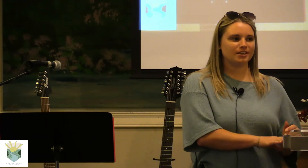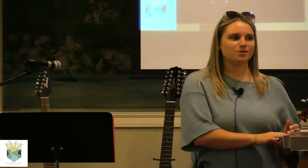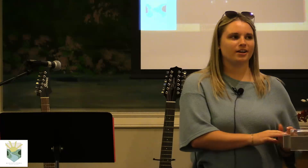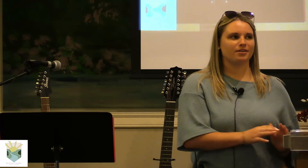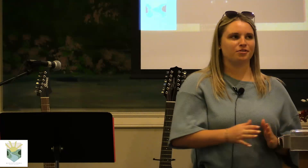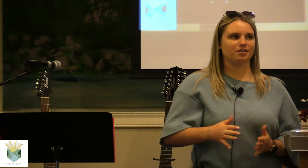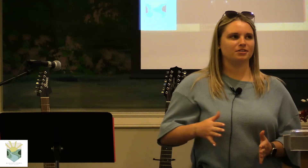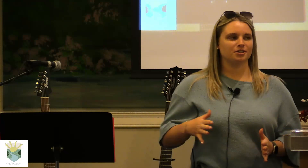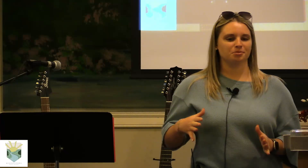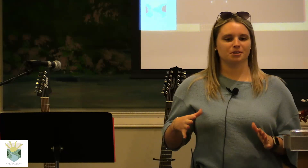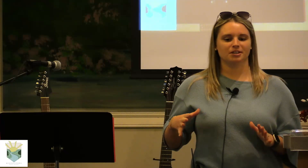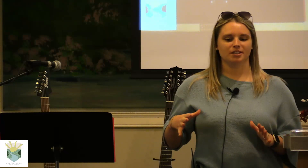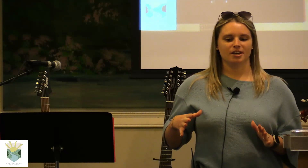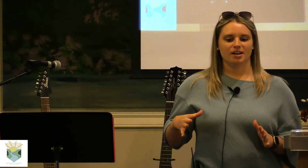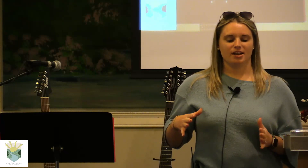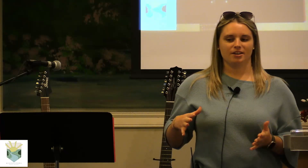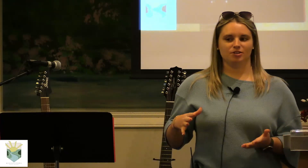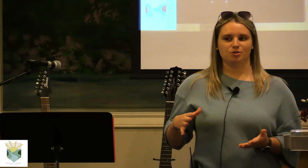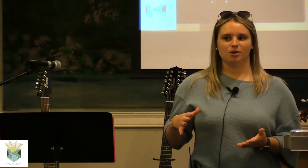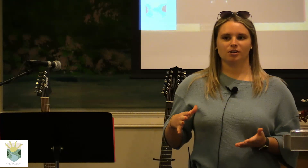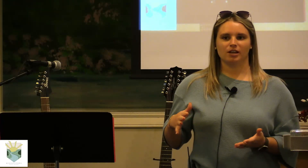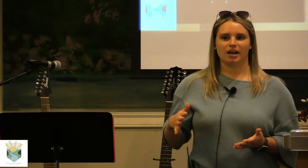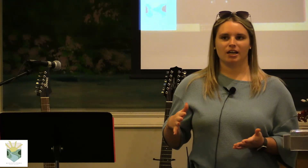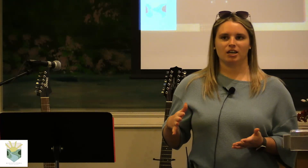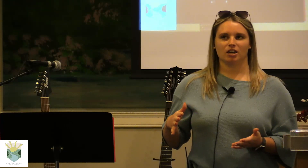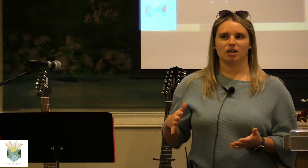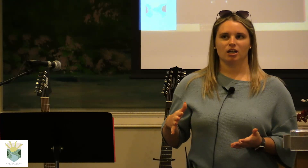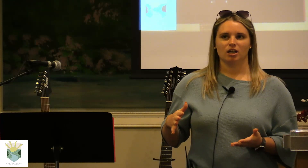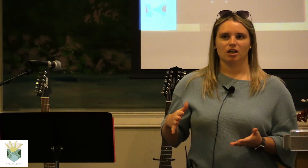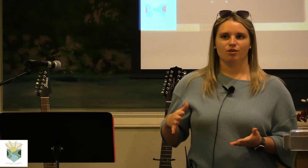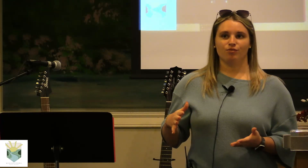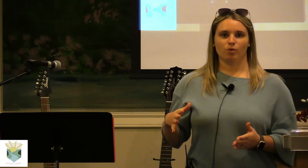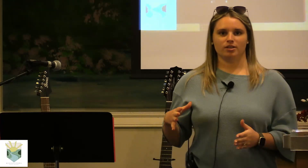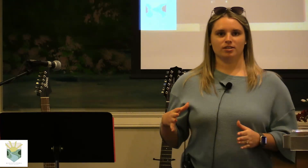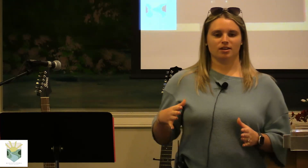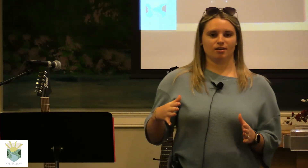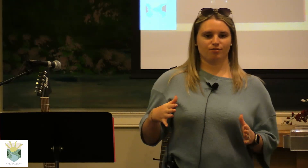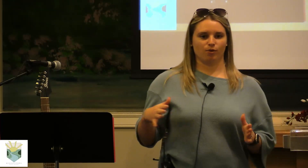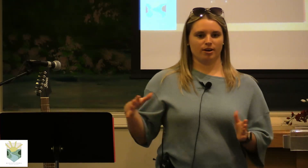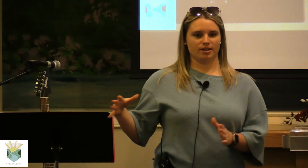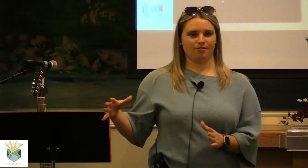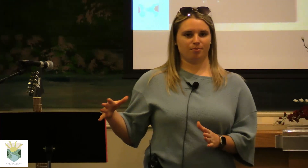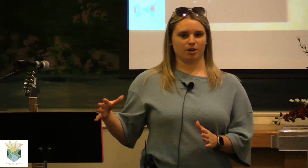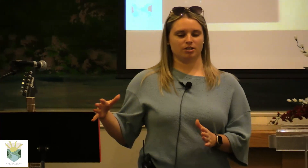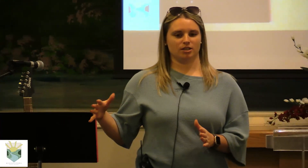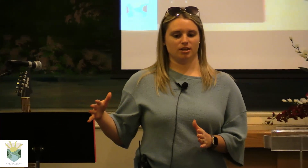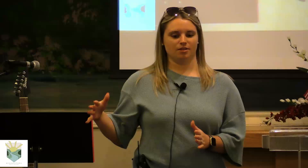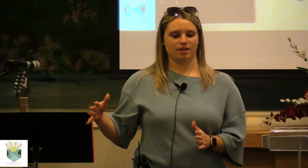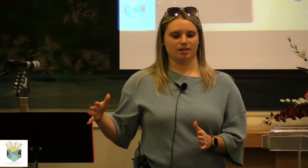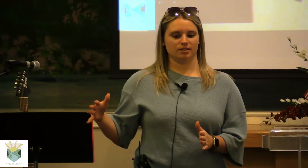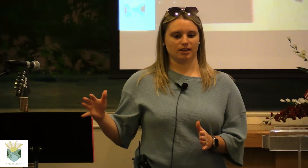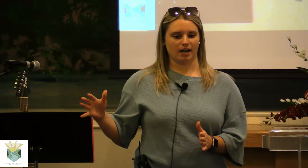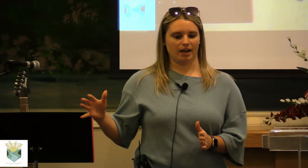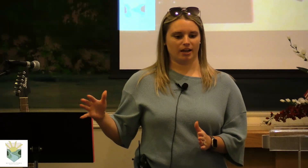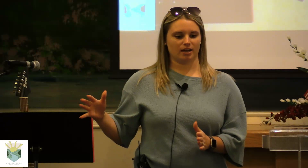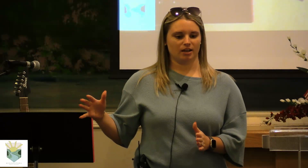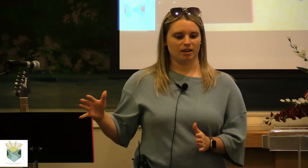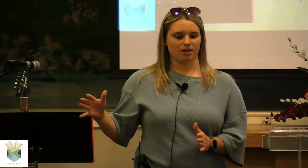like if you're an interpreter and you are like voicing for a deaf person that is like